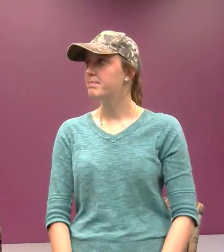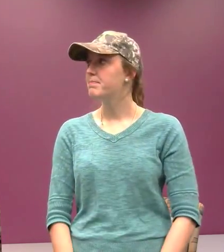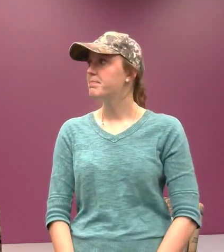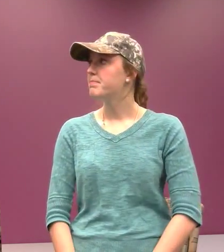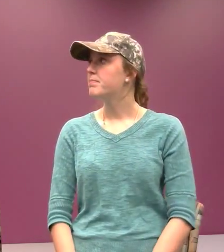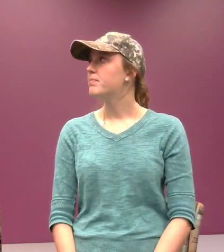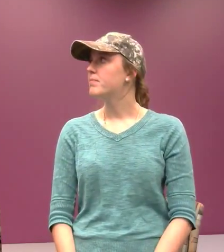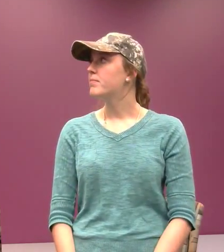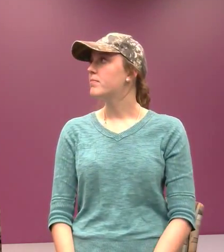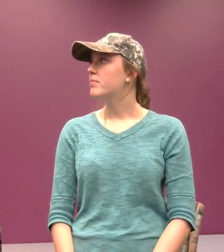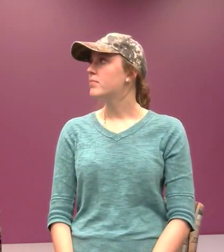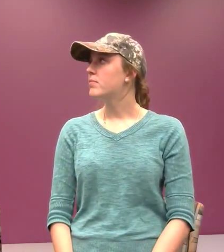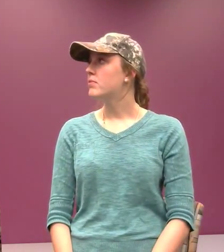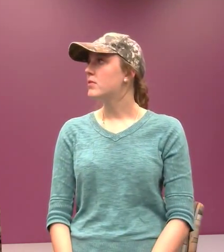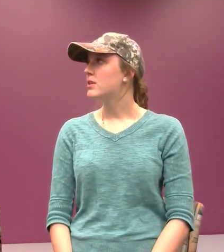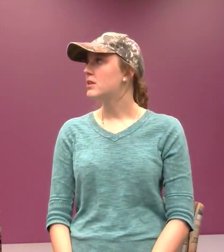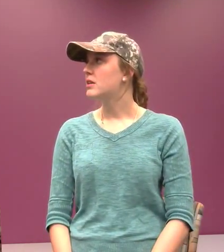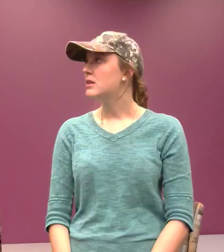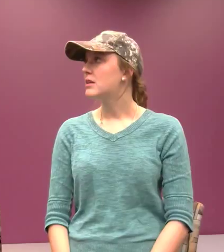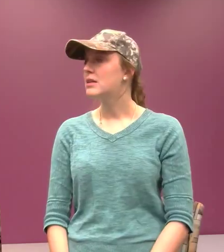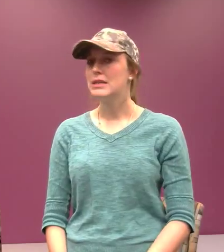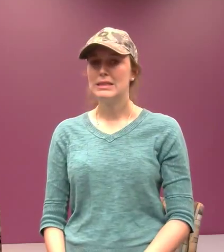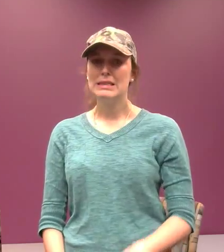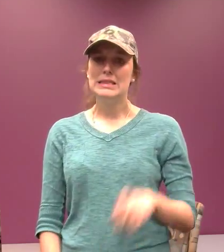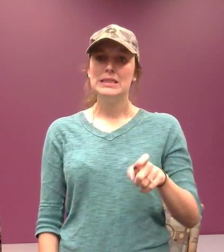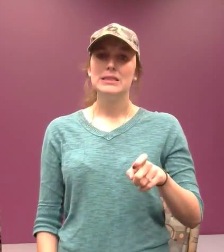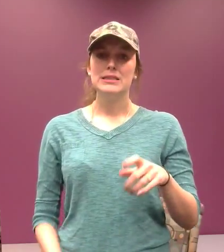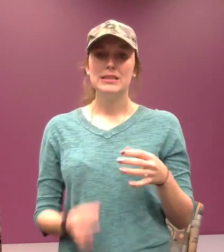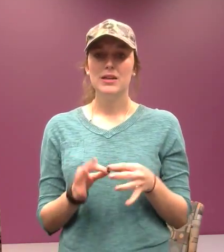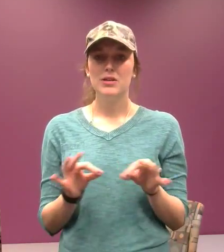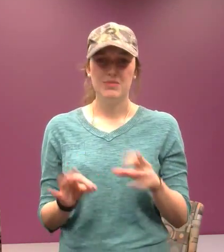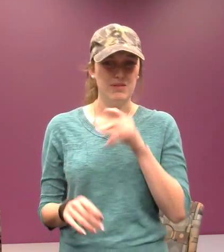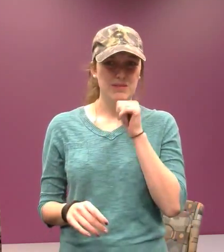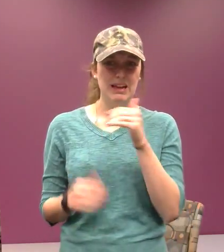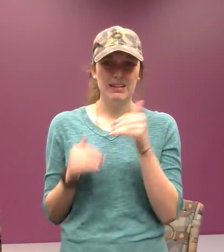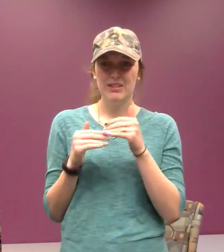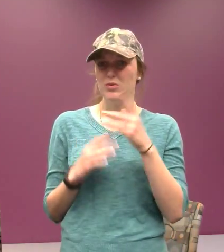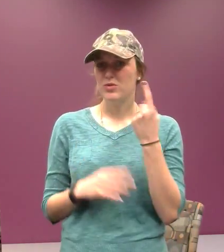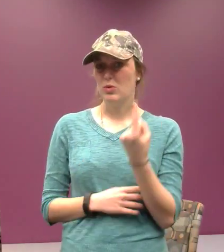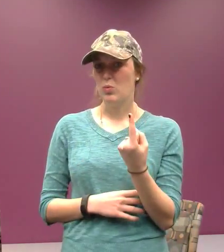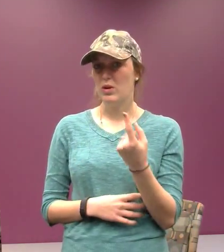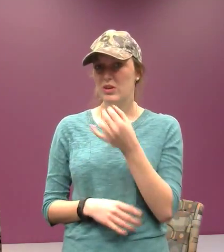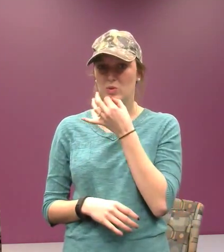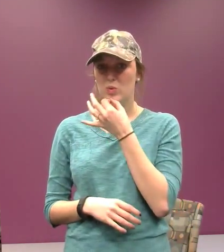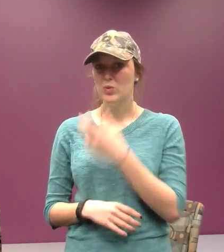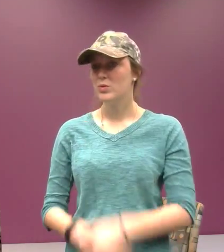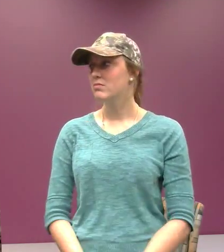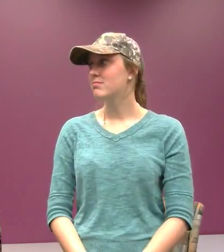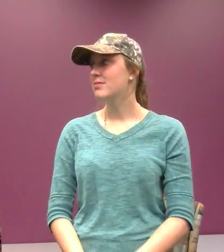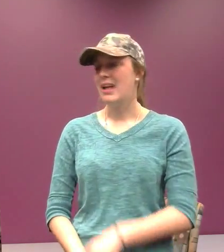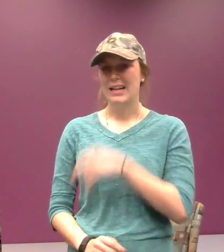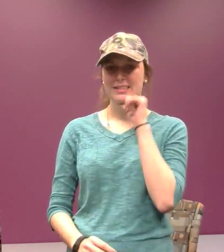You have to get a problem where it doesn't turn out to be 1 here pretty soon. Otherwise, you get the idea. They all turn out to be 1, and they